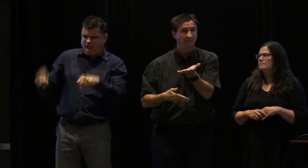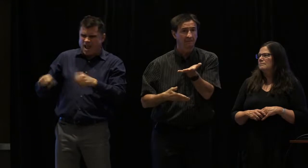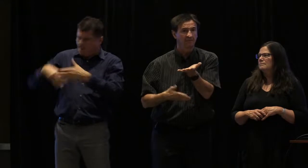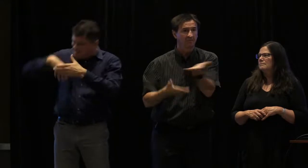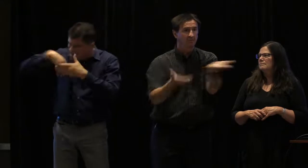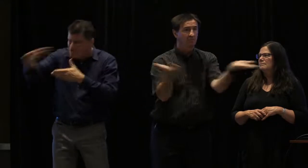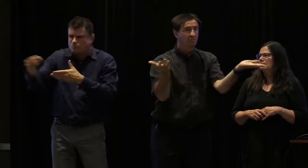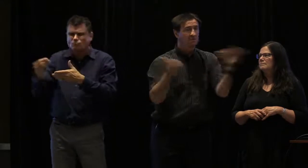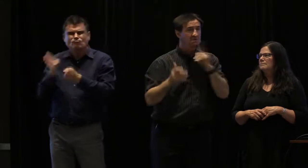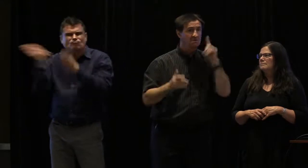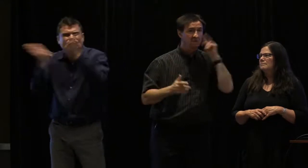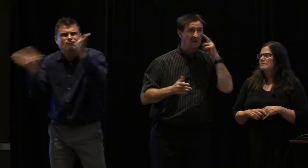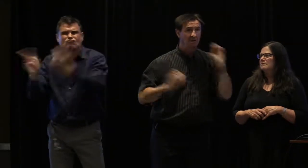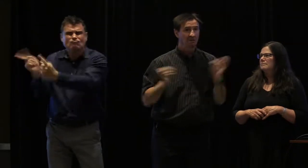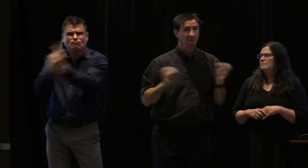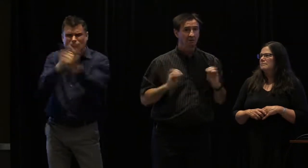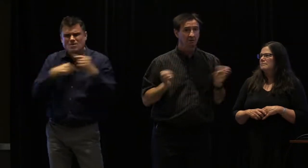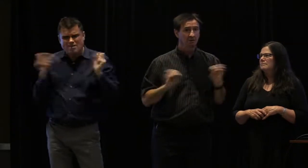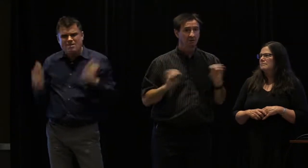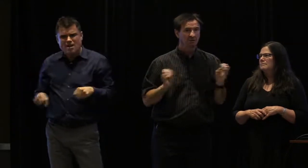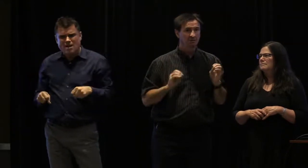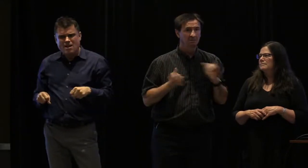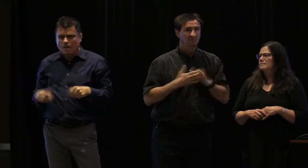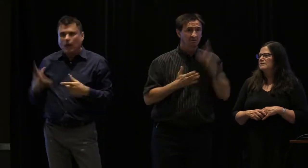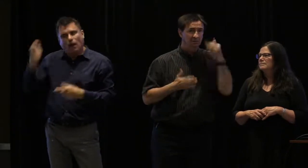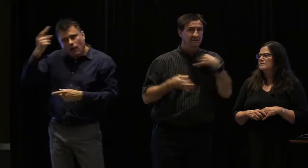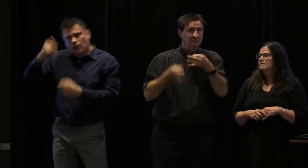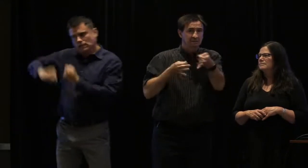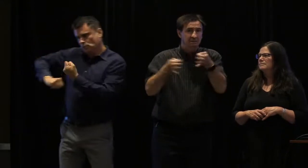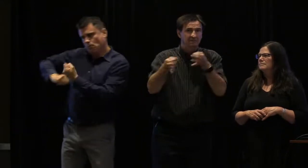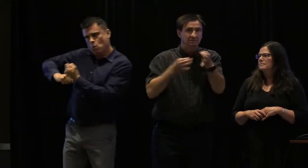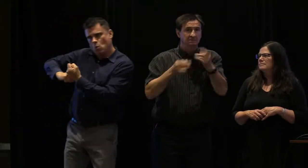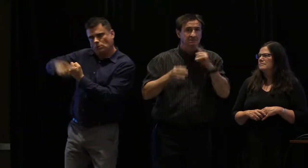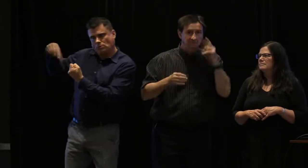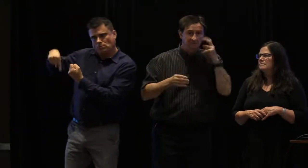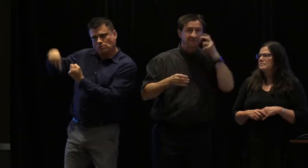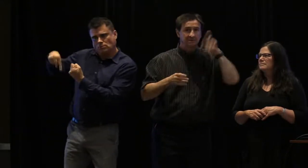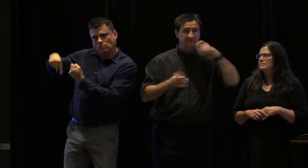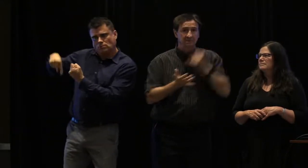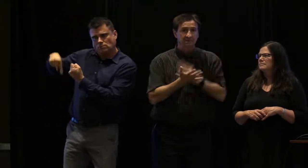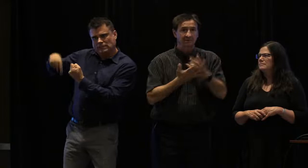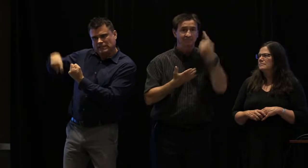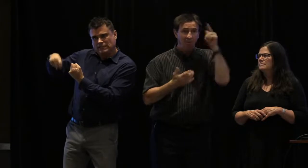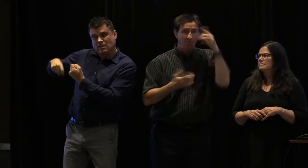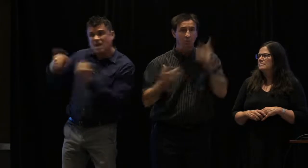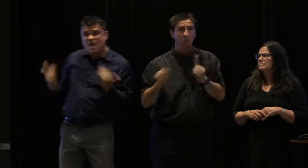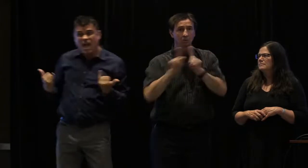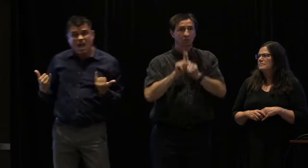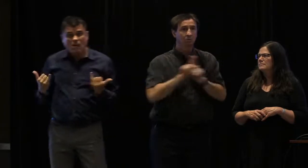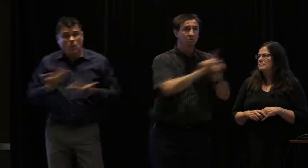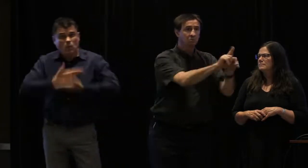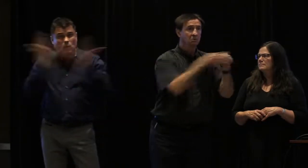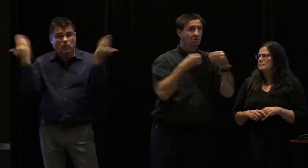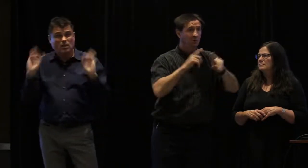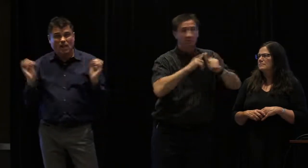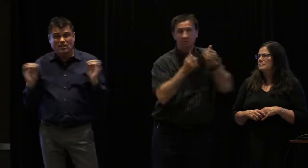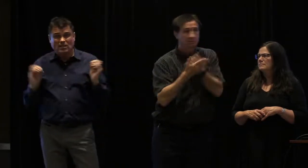that full access to the things and services and activities in their community. And at